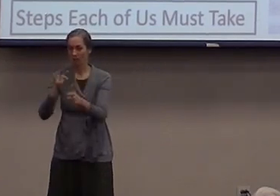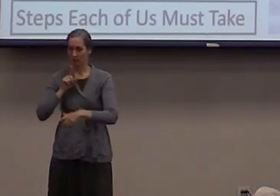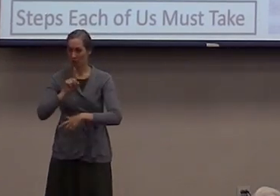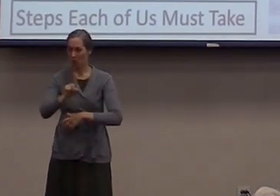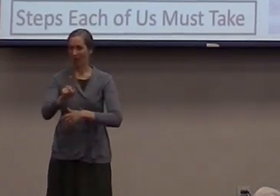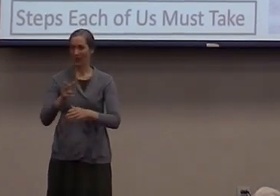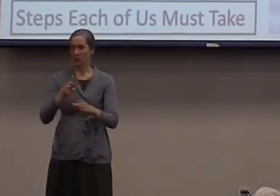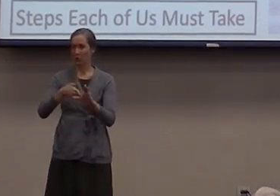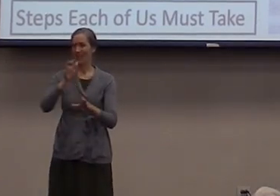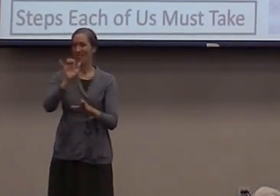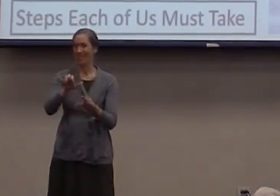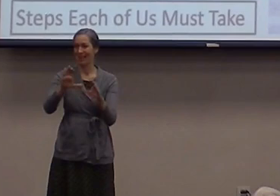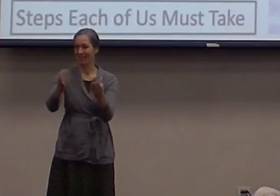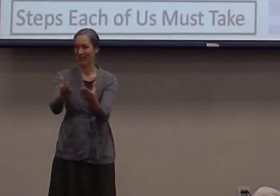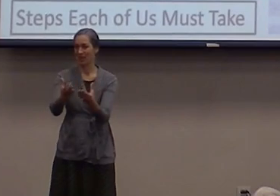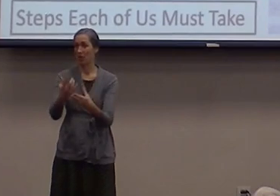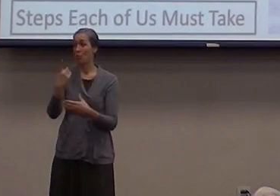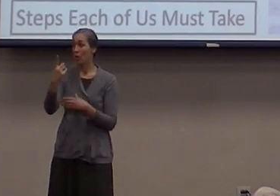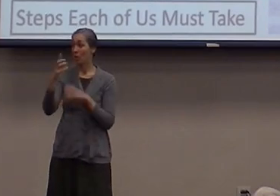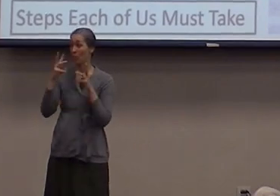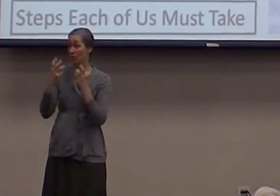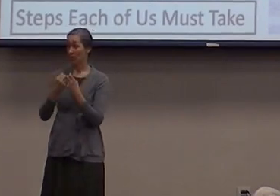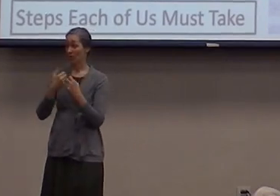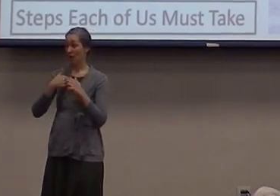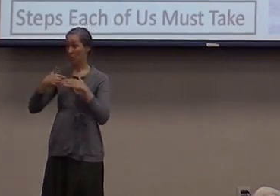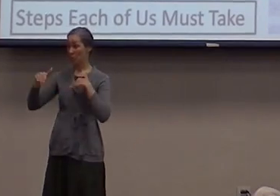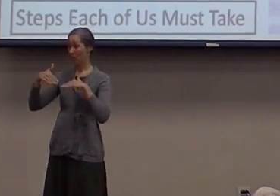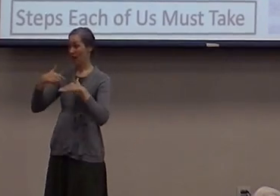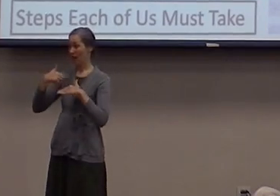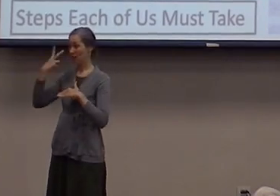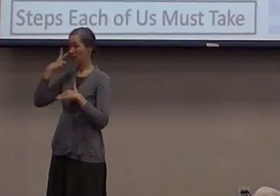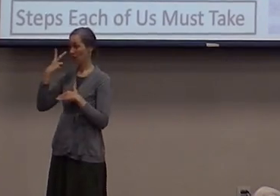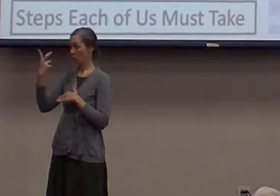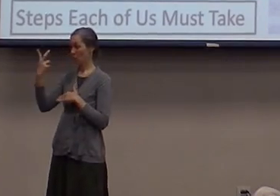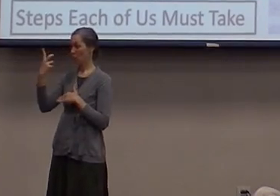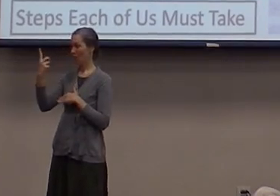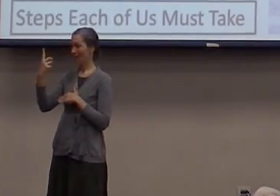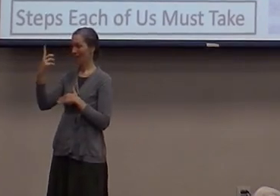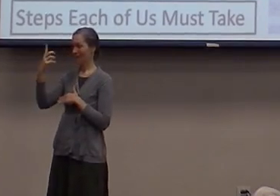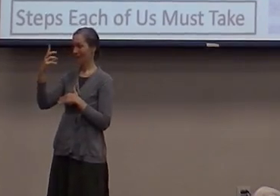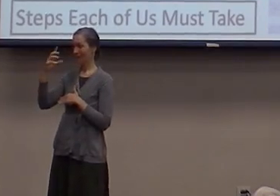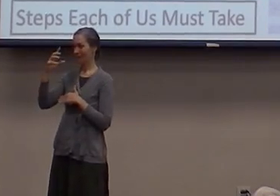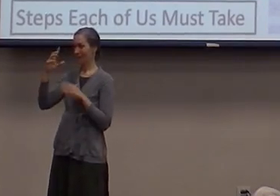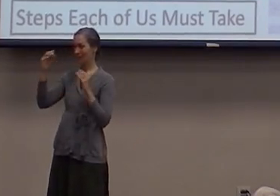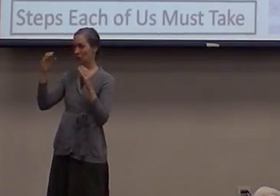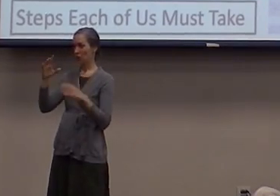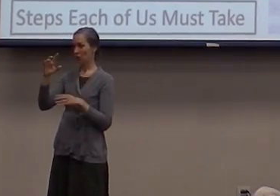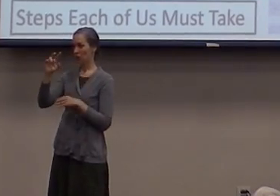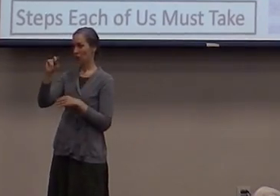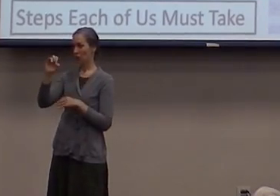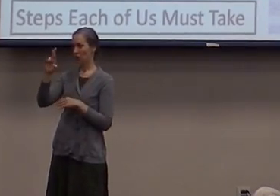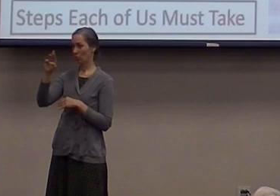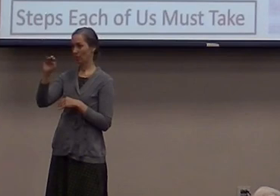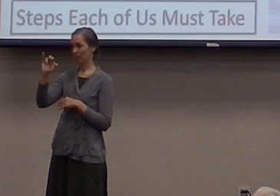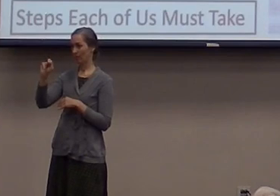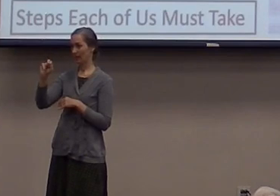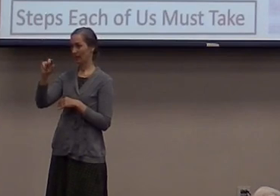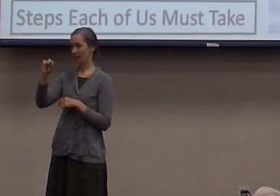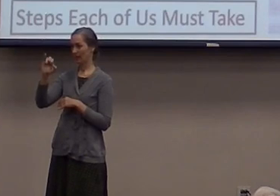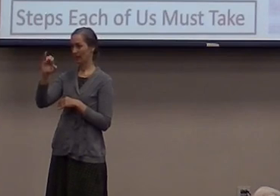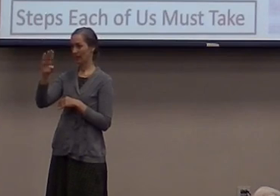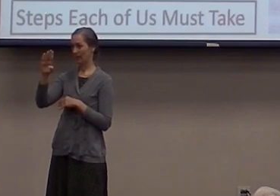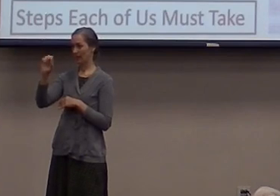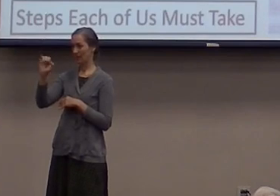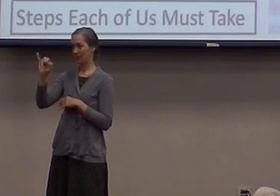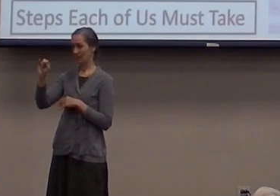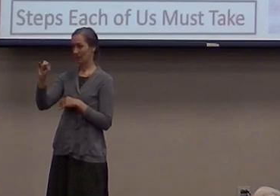was walking down the hall and a teacher named Norman Gibson came out and grabbed me and said, "Chris, walk around, find three or four of your friends and